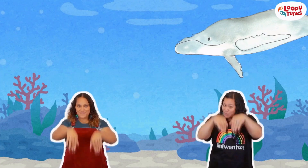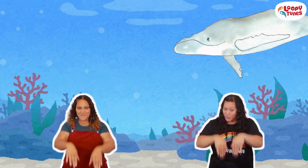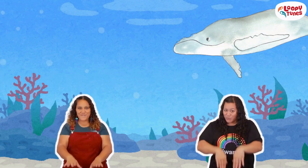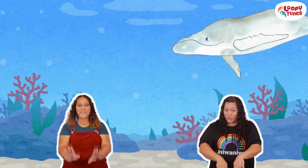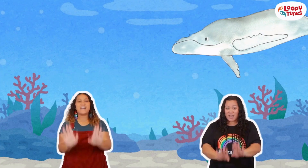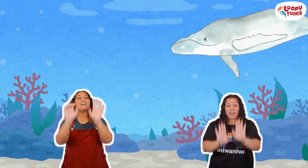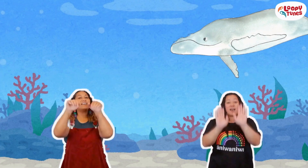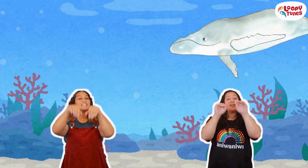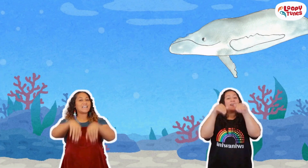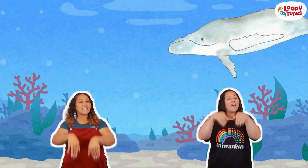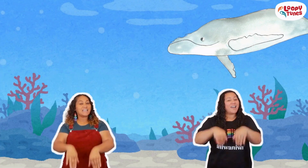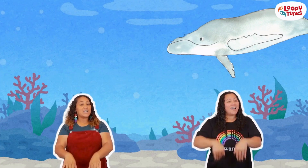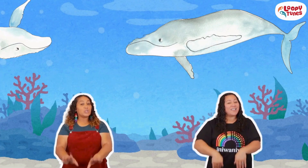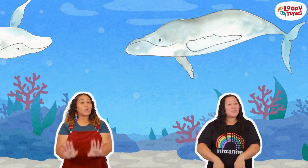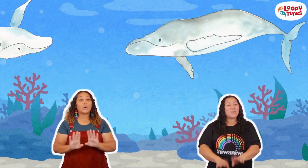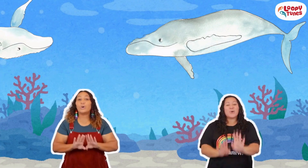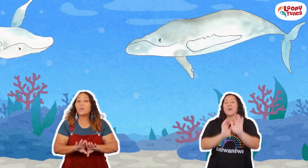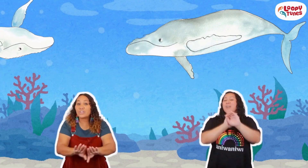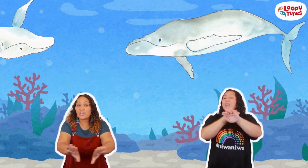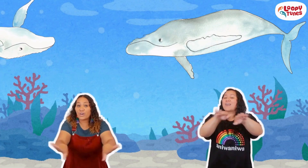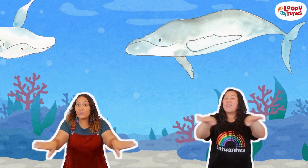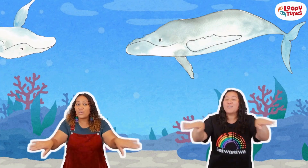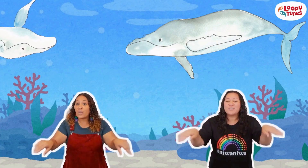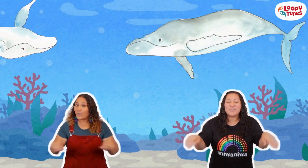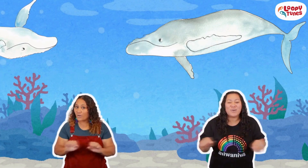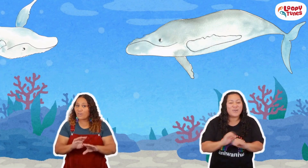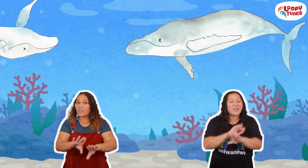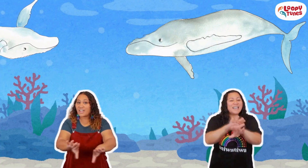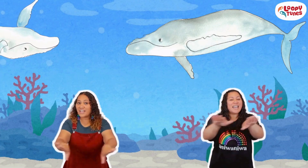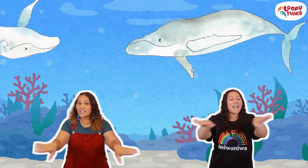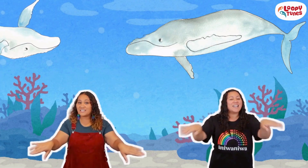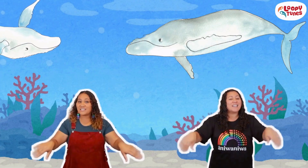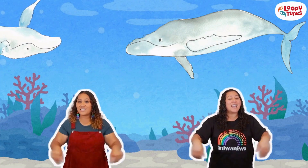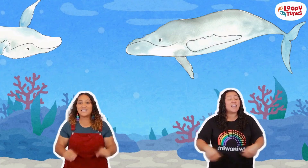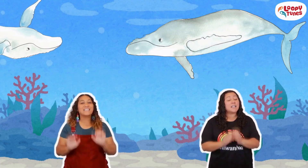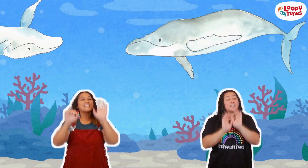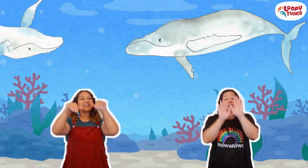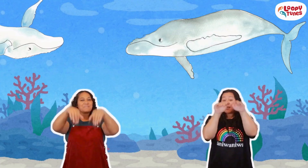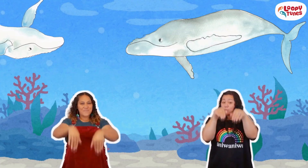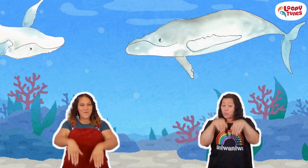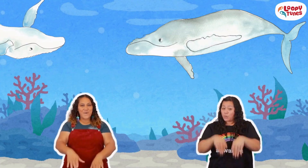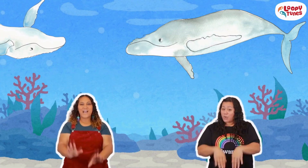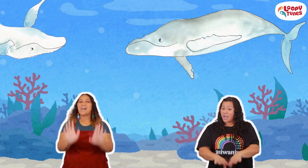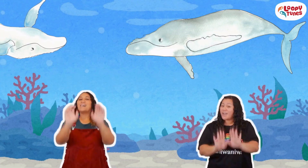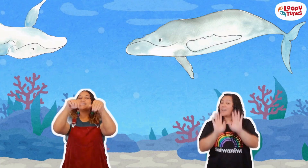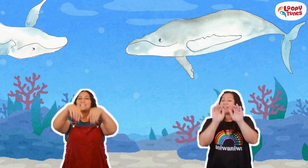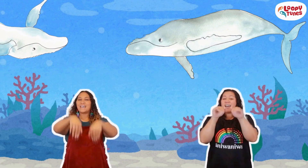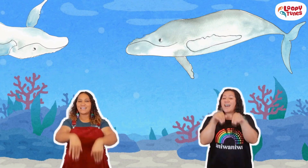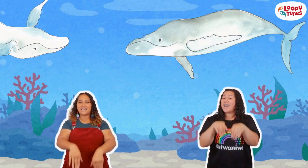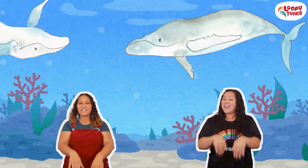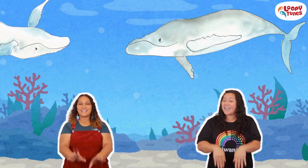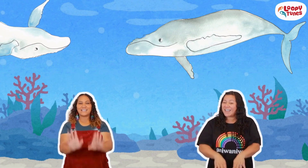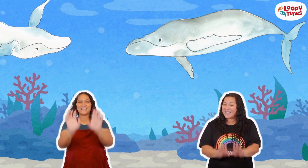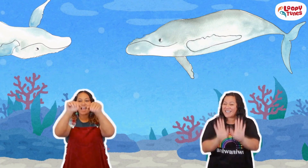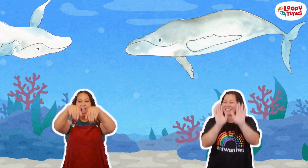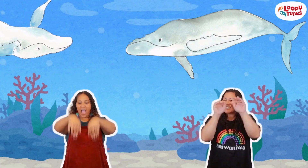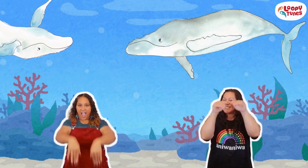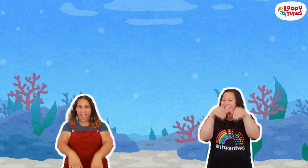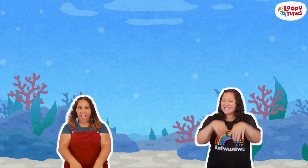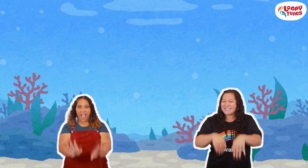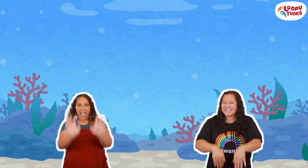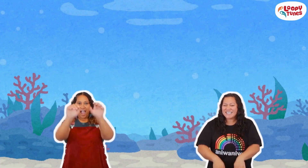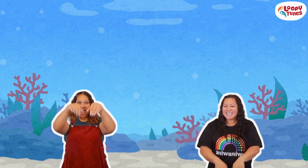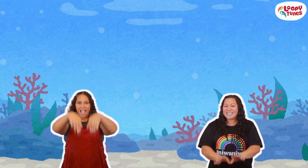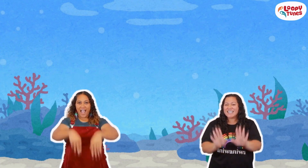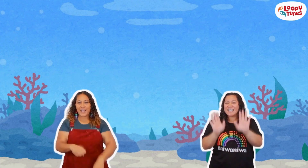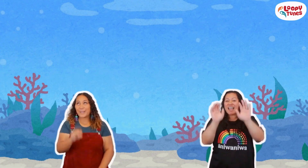te moana, Tohorā Kau Hoe ana I te moana.